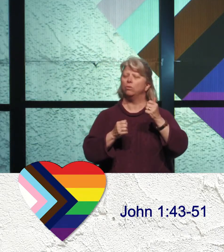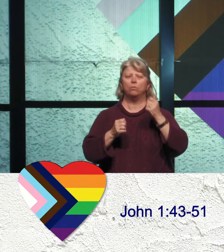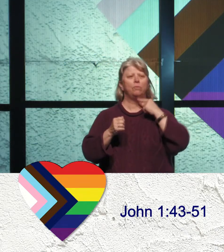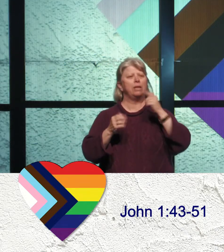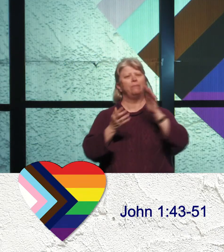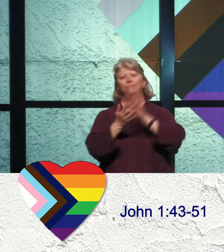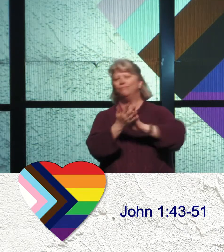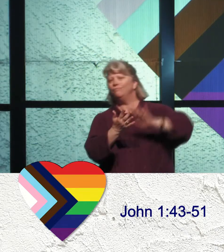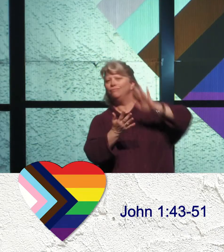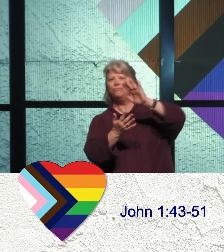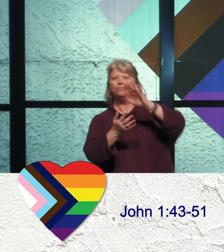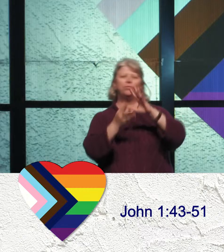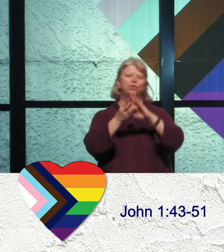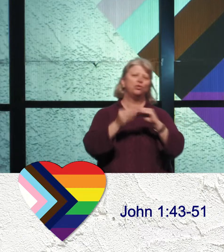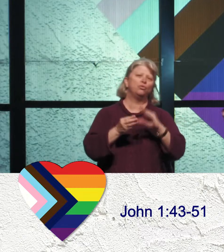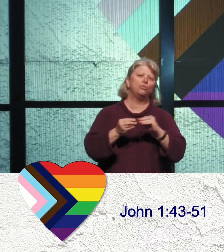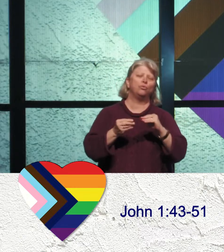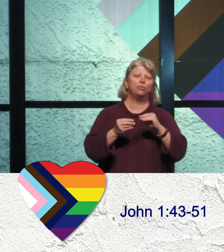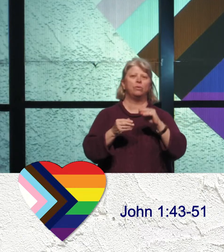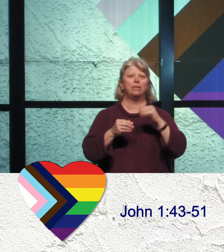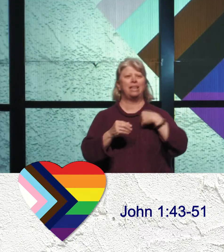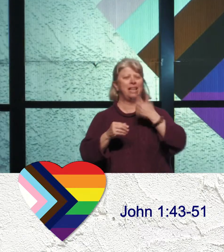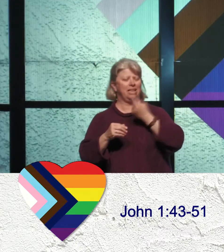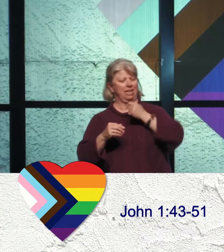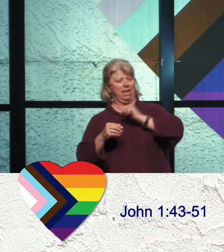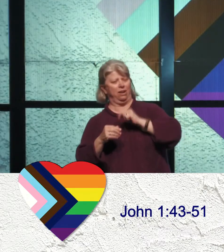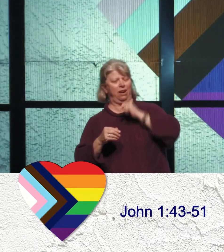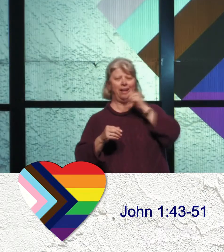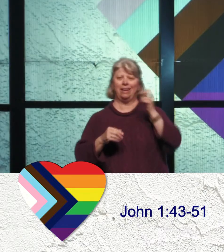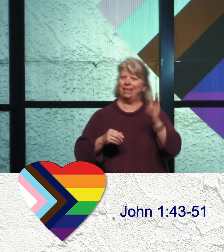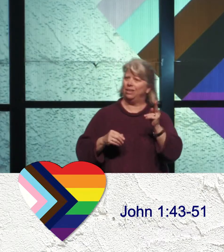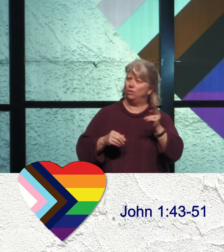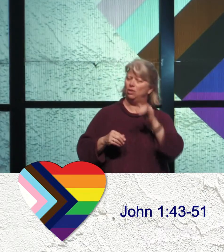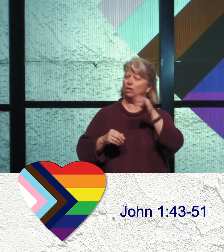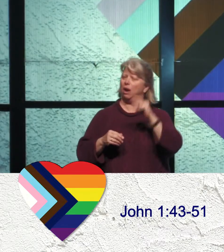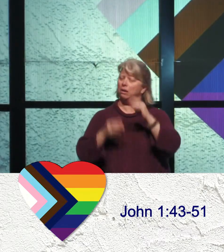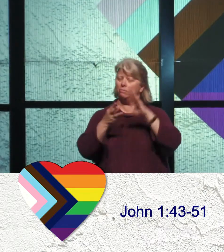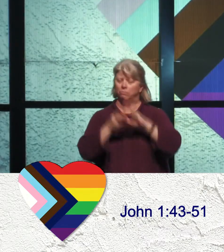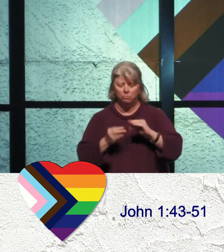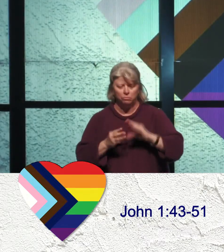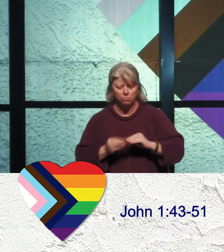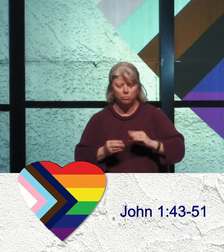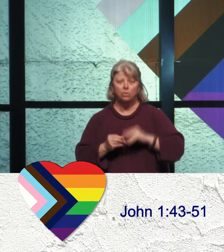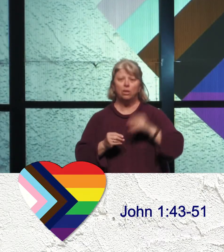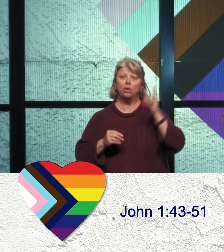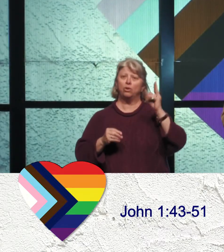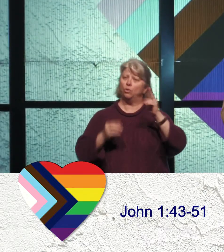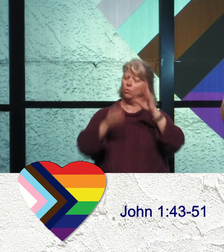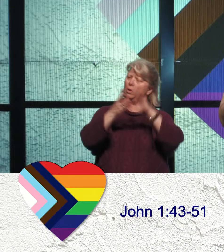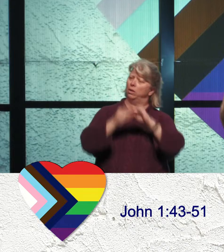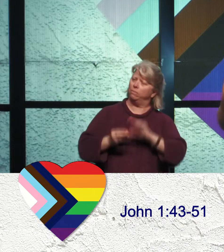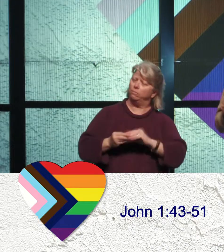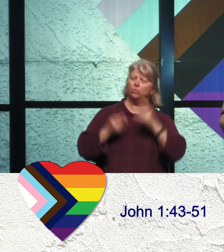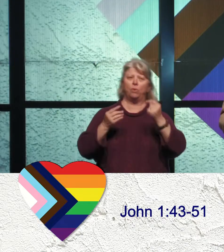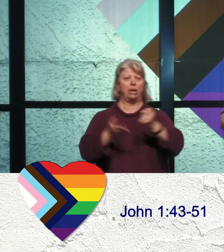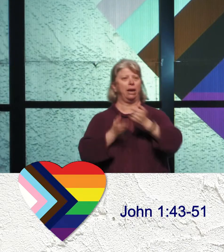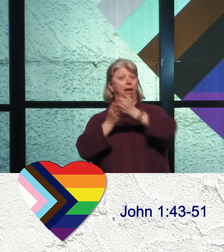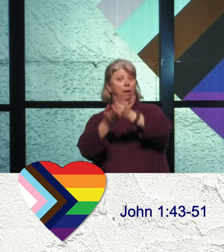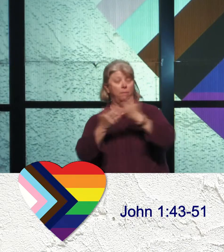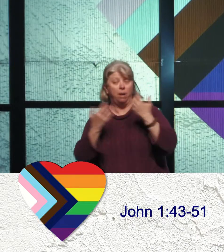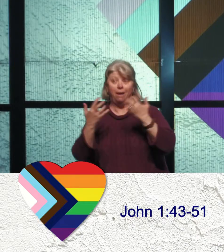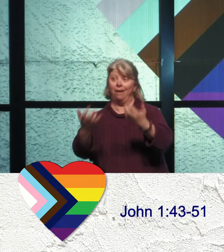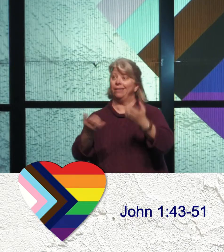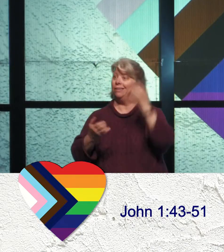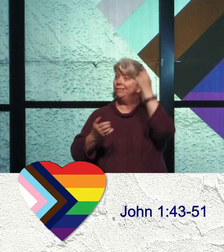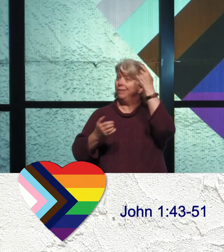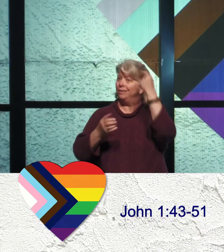ethereal story of Jesus. It's theology, it's not history. John's telling us kind of a historical narrative, trying to help his audience